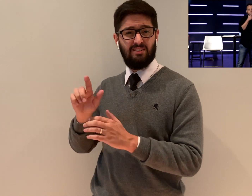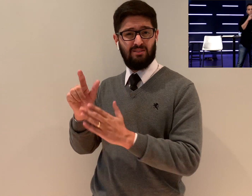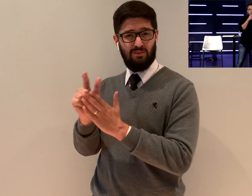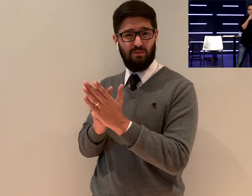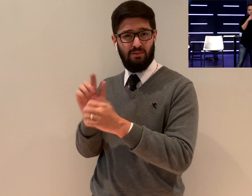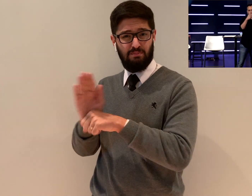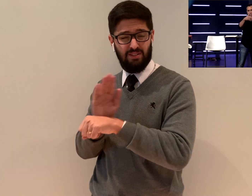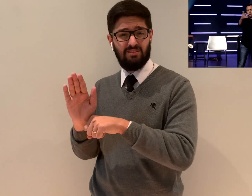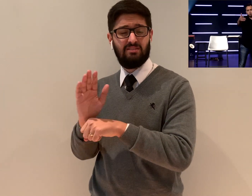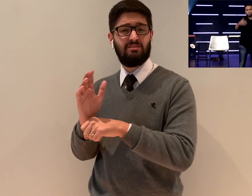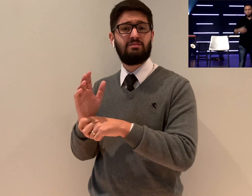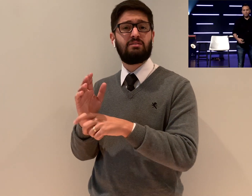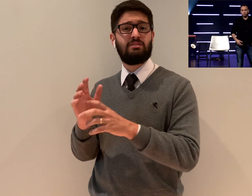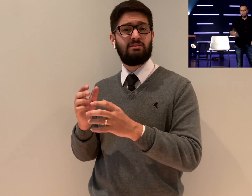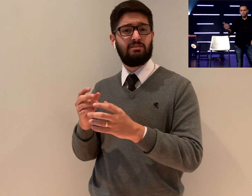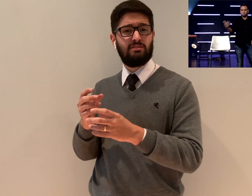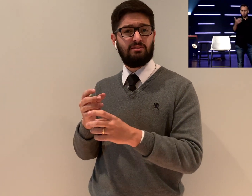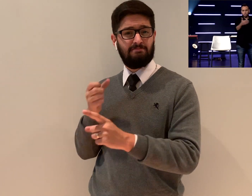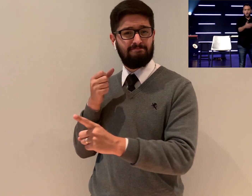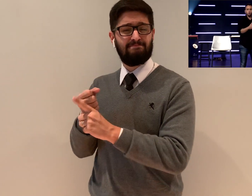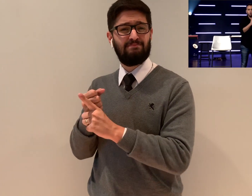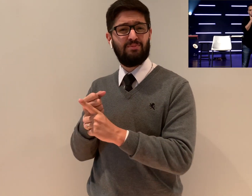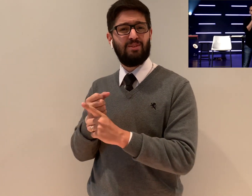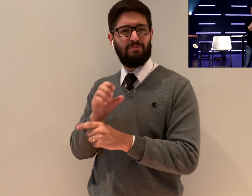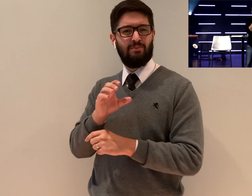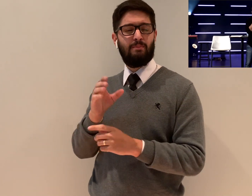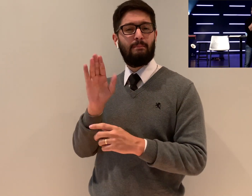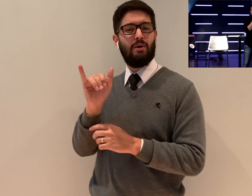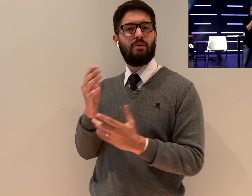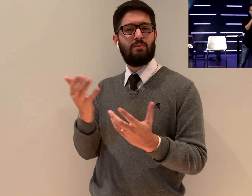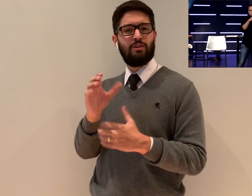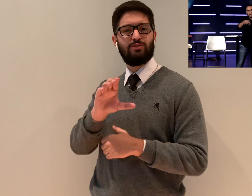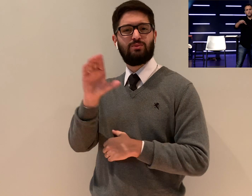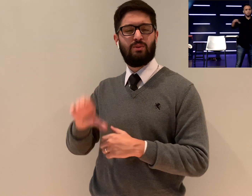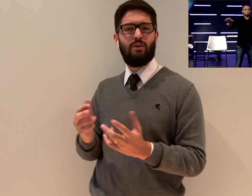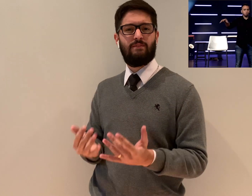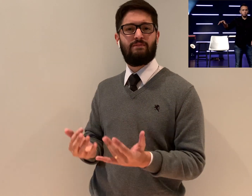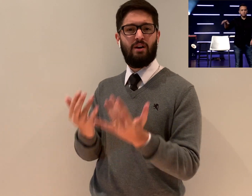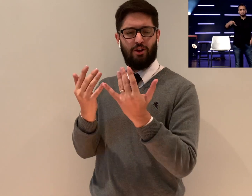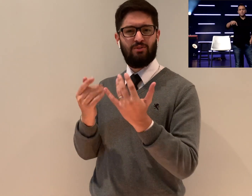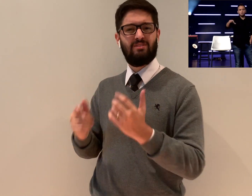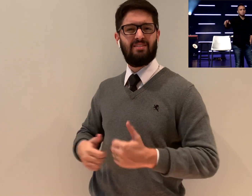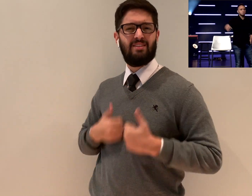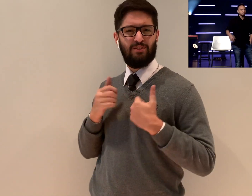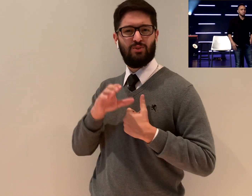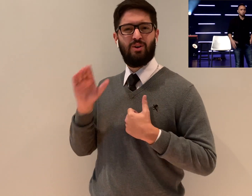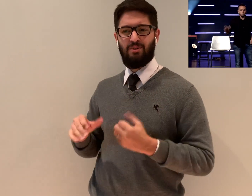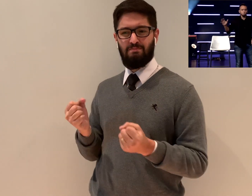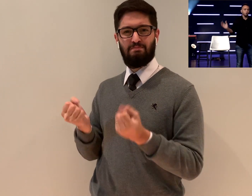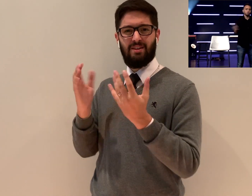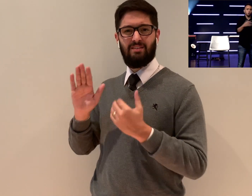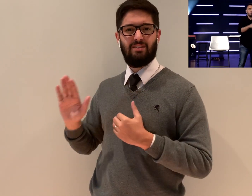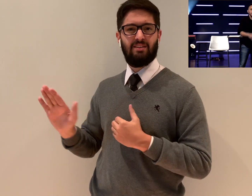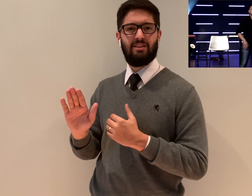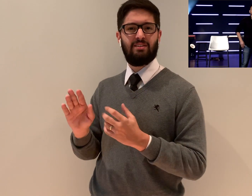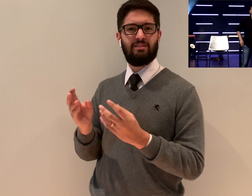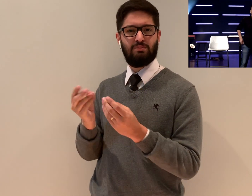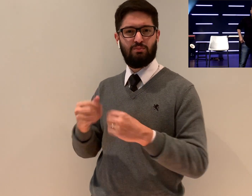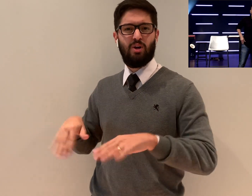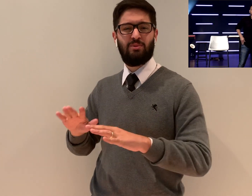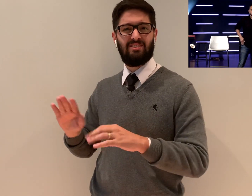affected by the Chicago fire. He lived in Chicago, him and his family, and many of his properties, many of his business were burnt